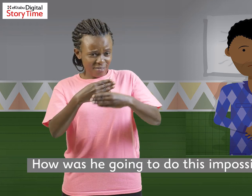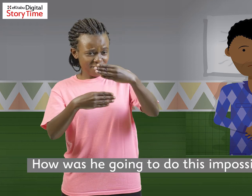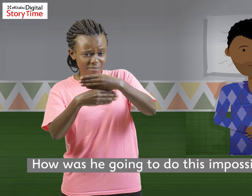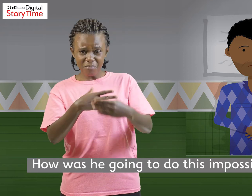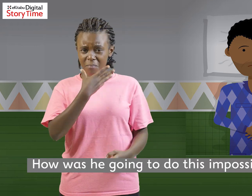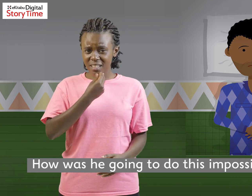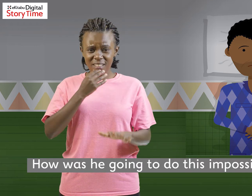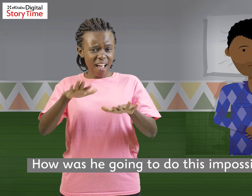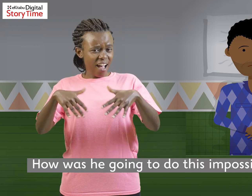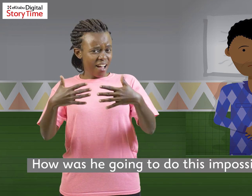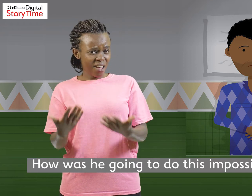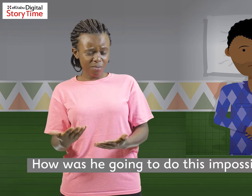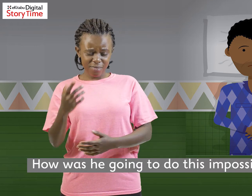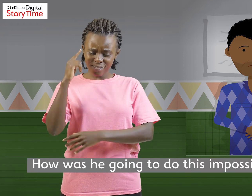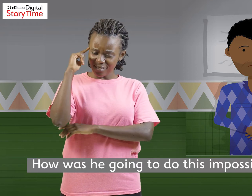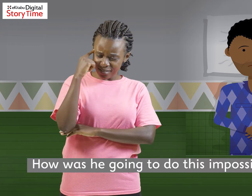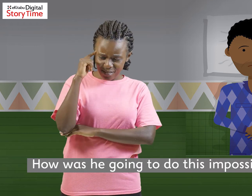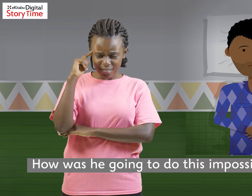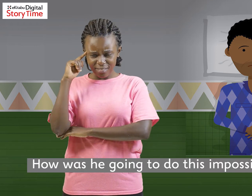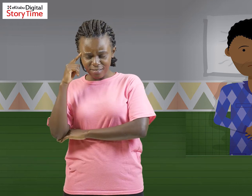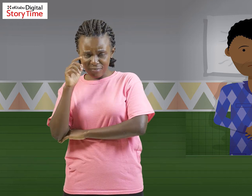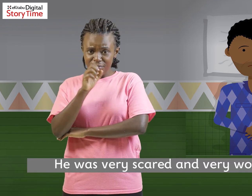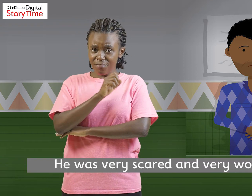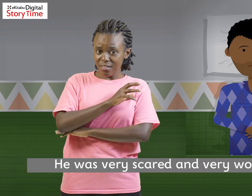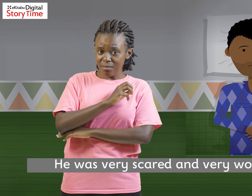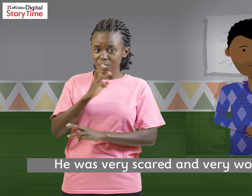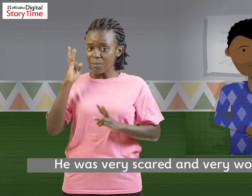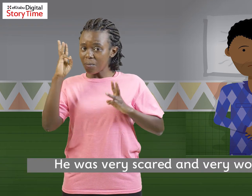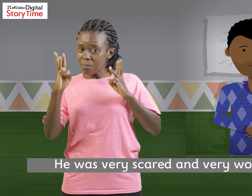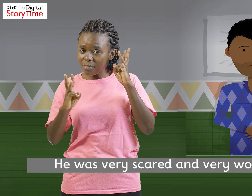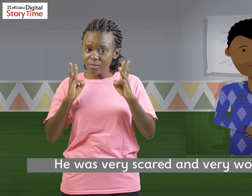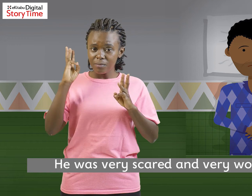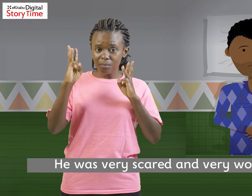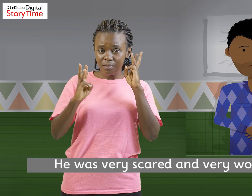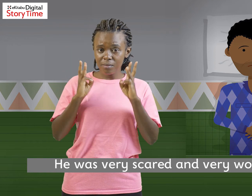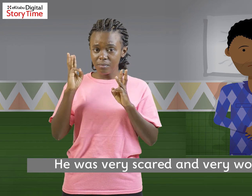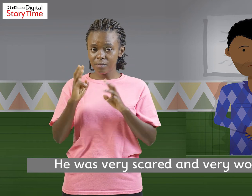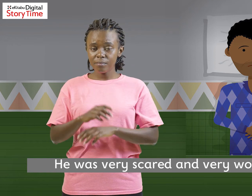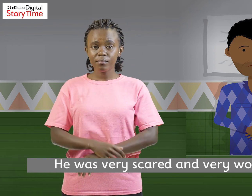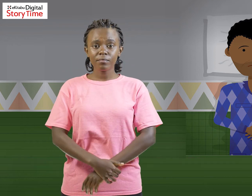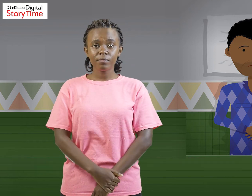How was he going to do this impossible task? He was very scared and worried.